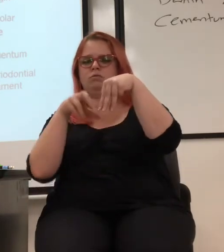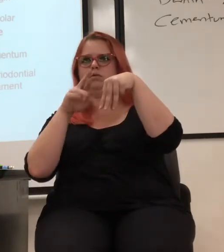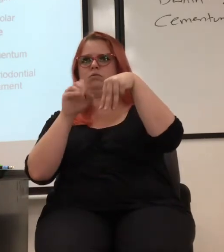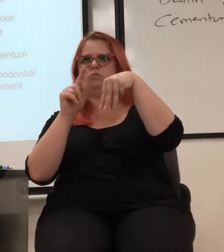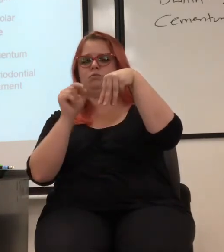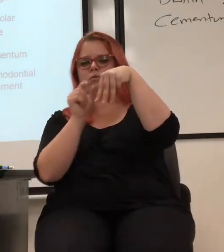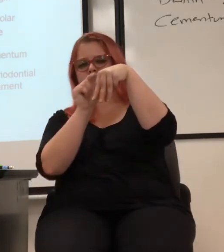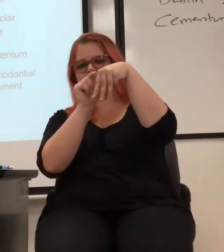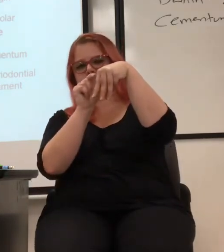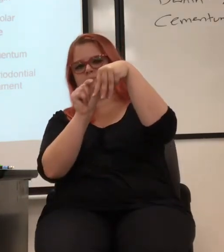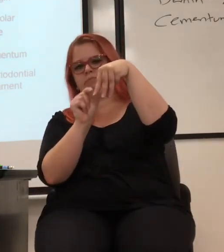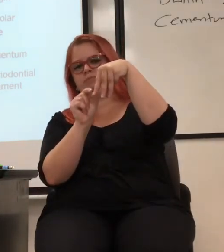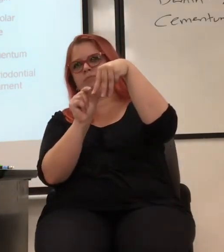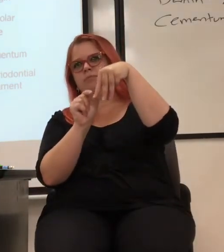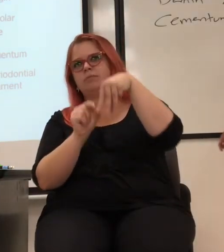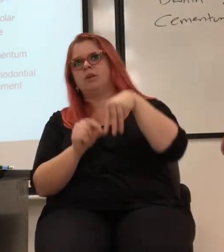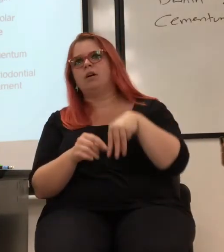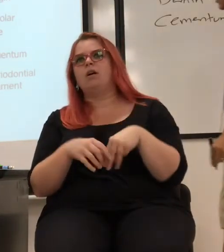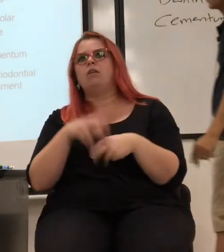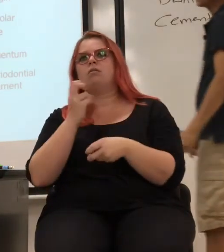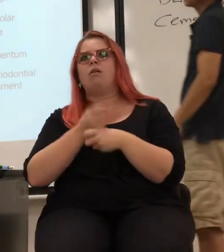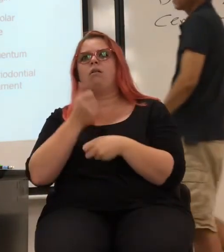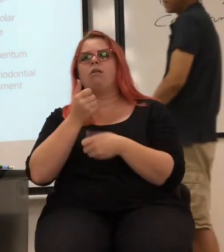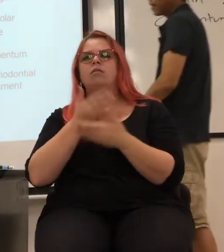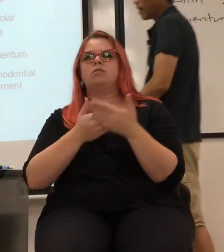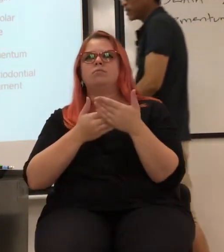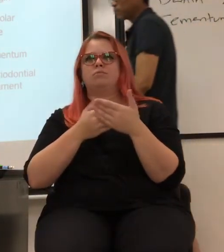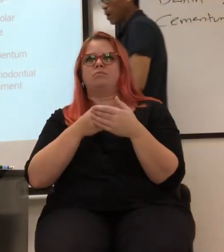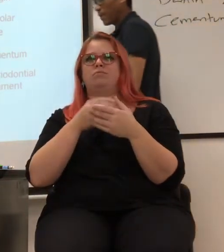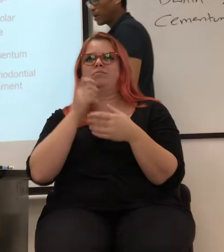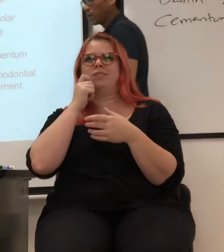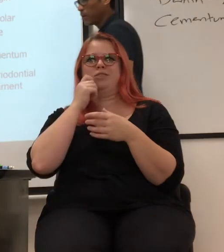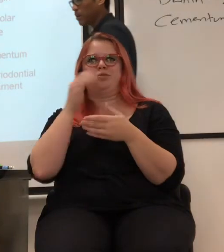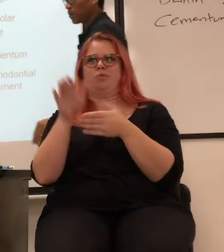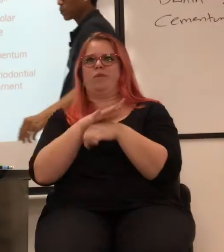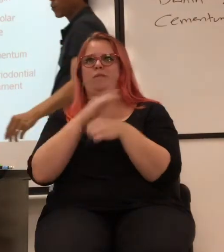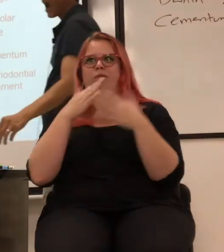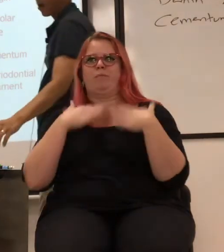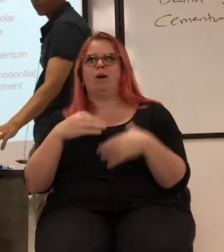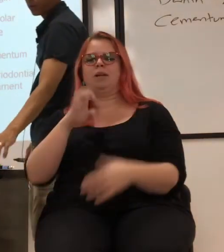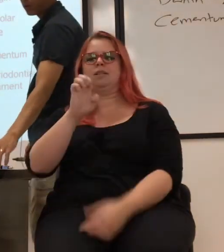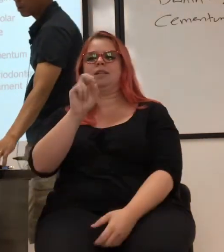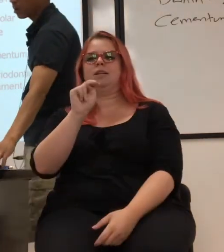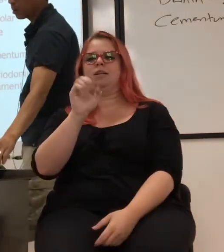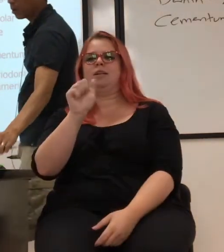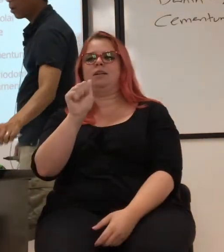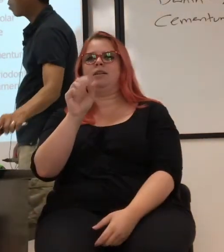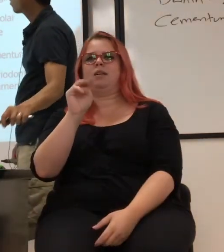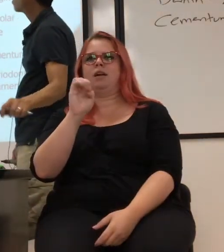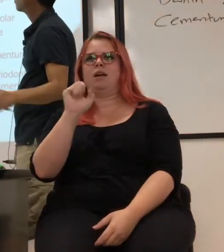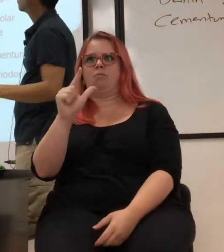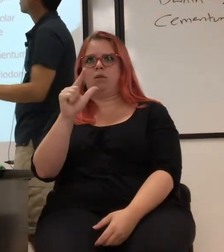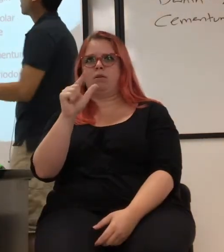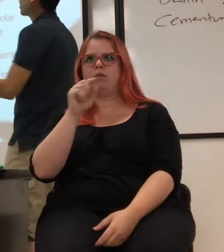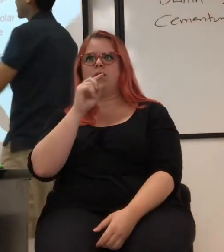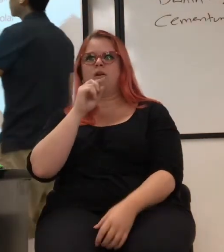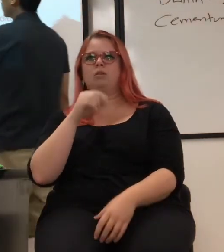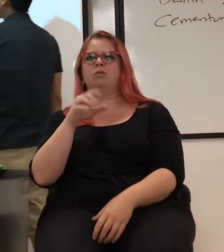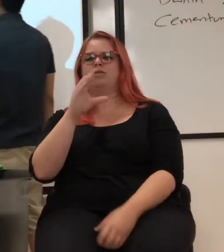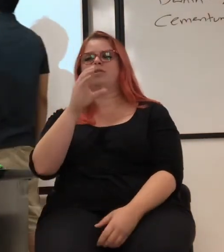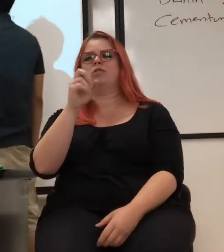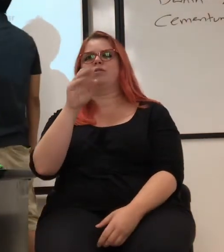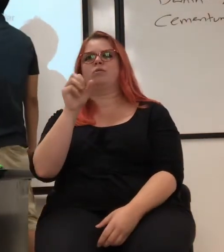Now the hardest tissue in the whole body is the enamel that lines primarily the crown.